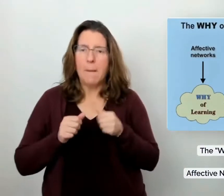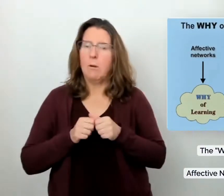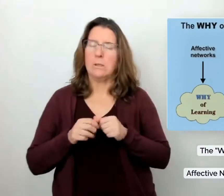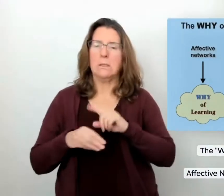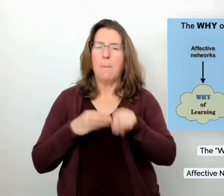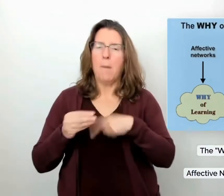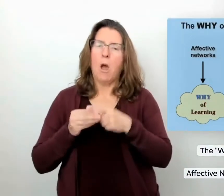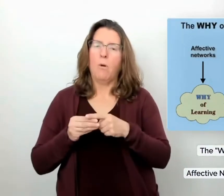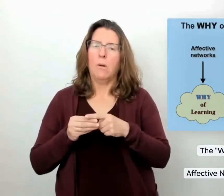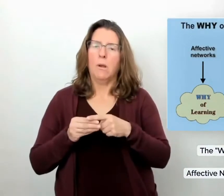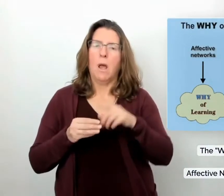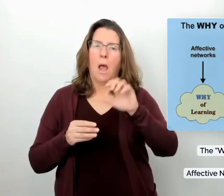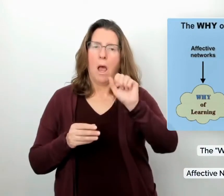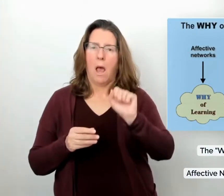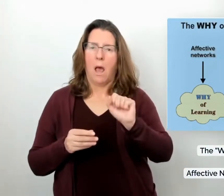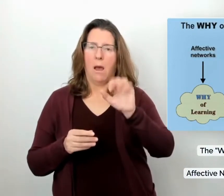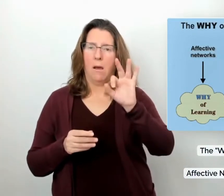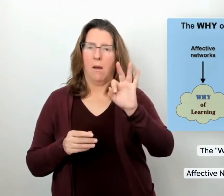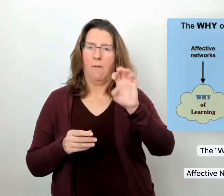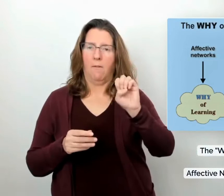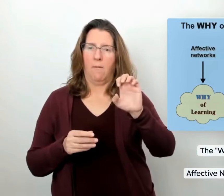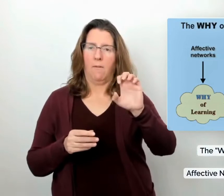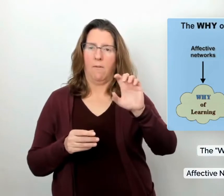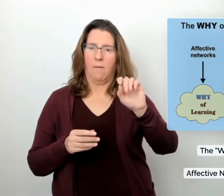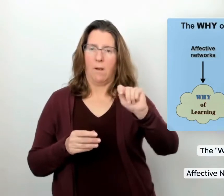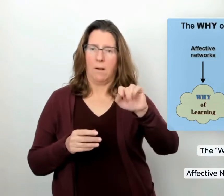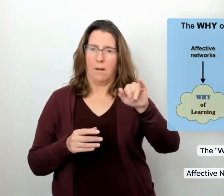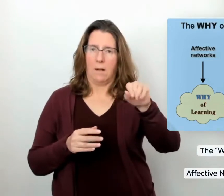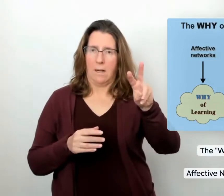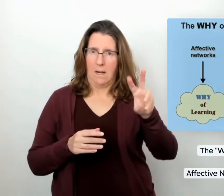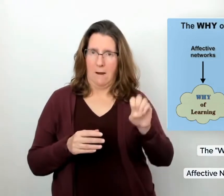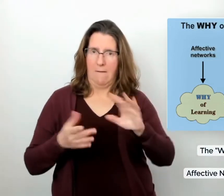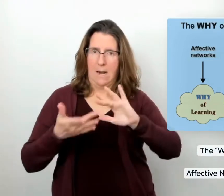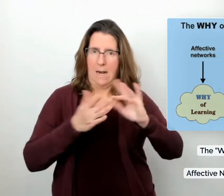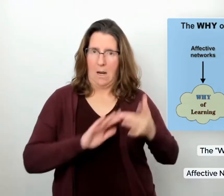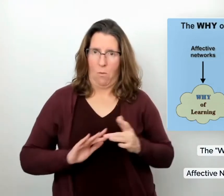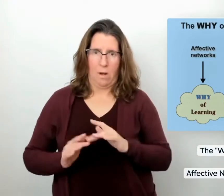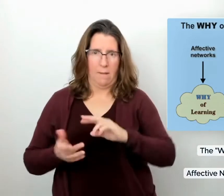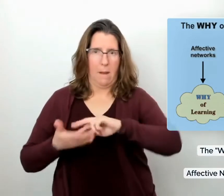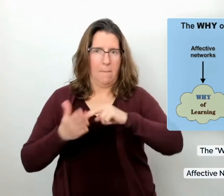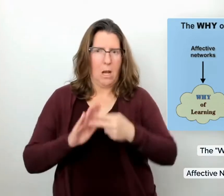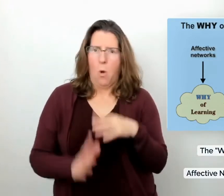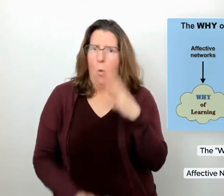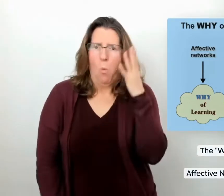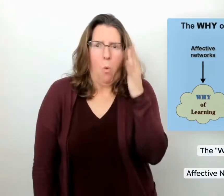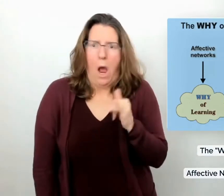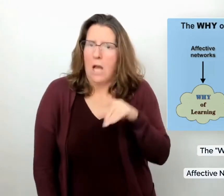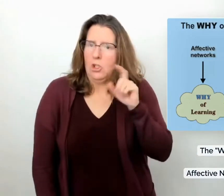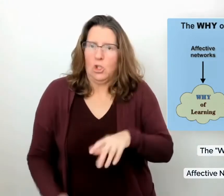You'll recall from earlier that engagement taps into the affective network, the why of